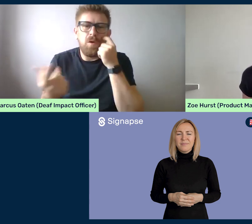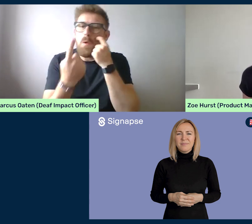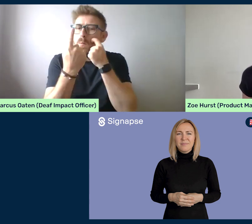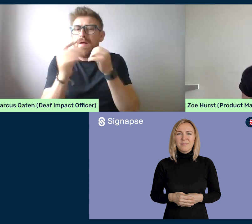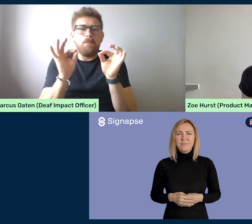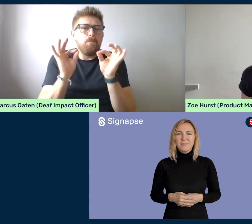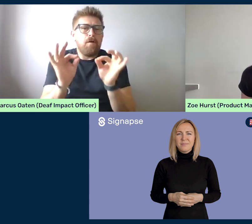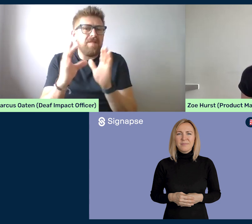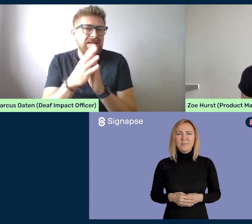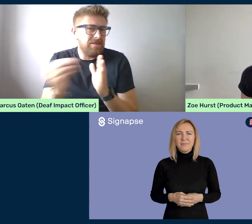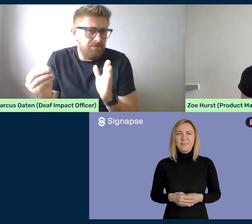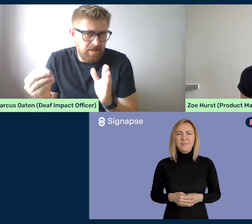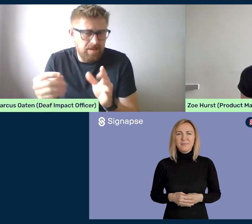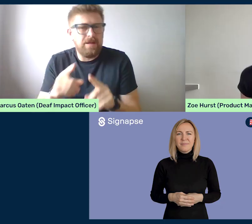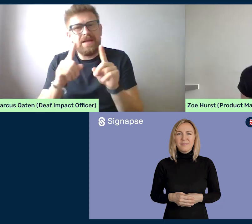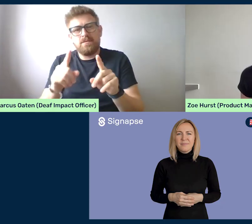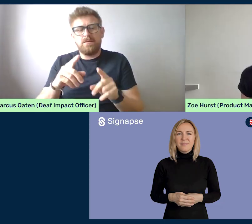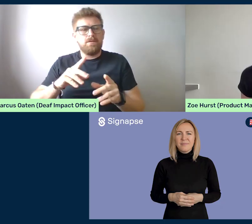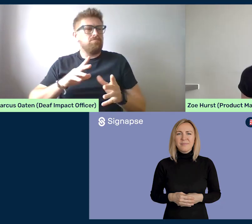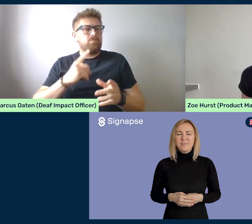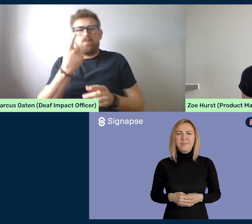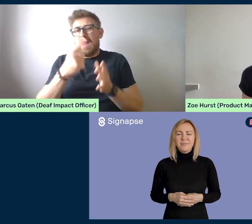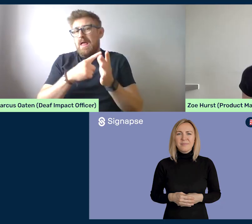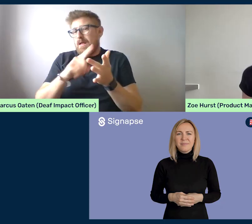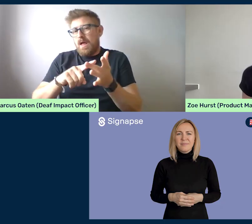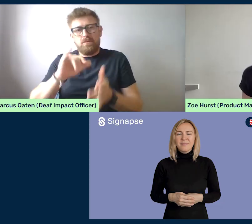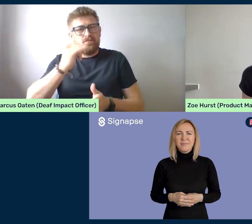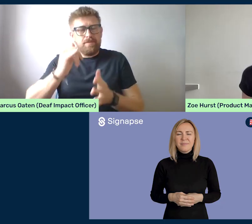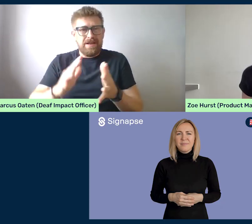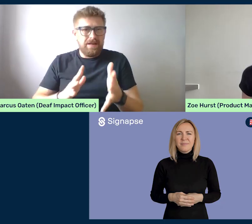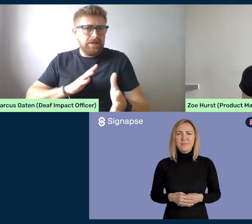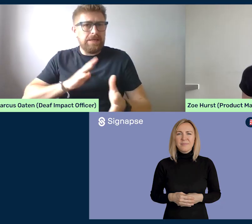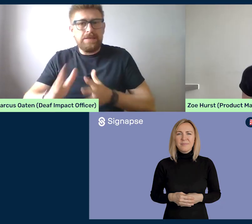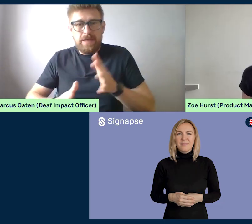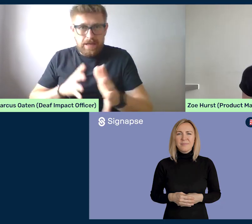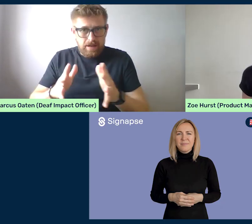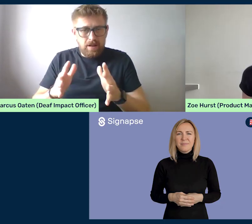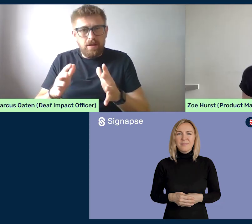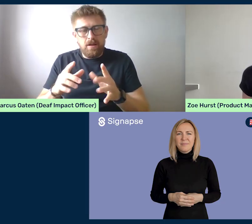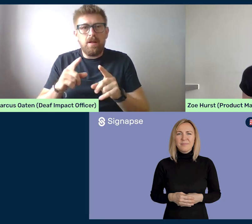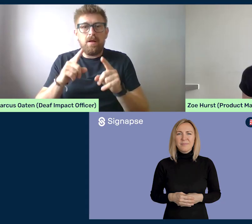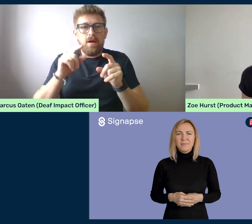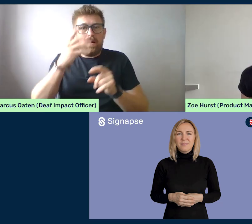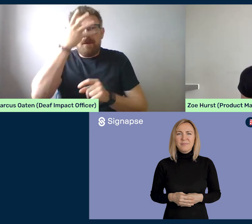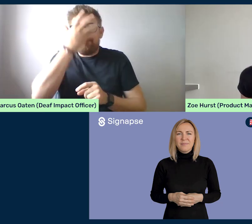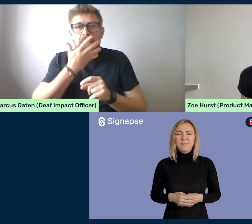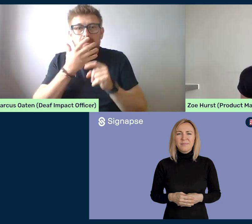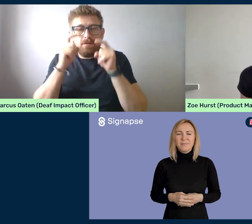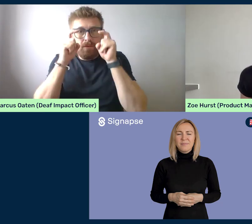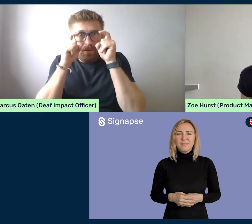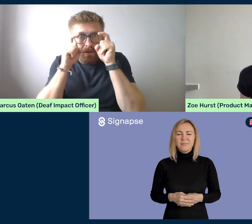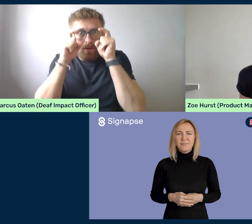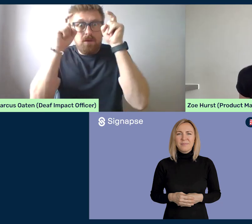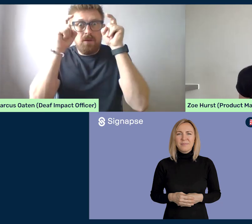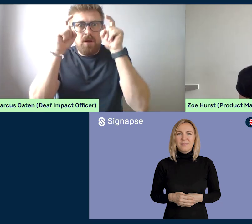what areas need to be improved on. I Mm, mean, one perfect example, the AI may